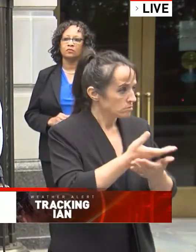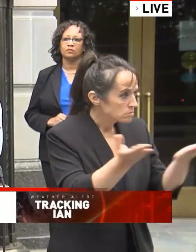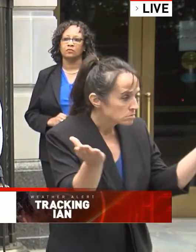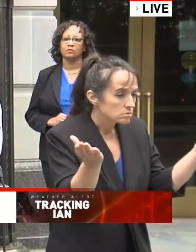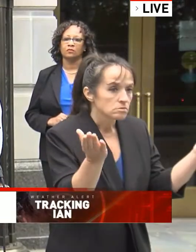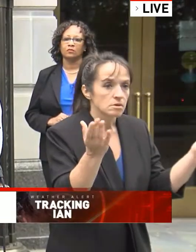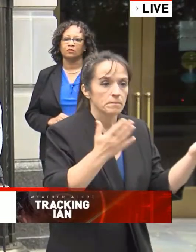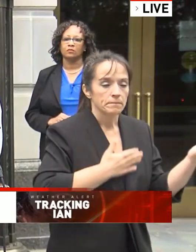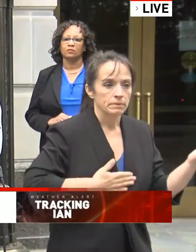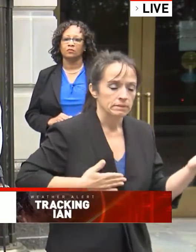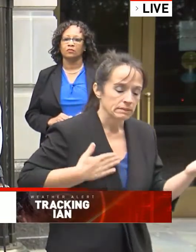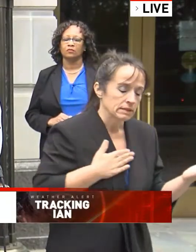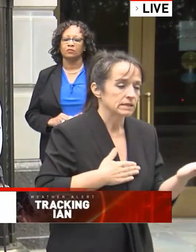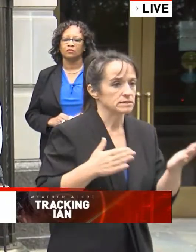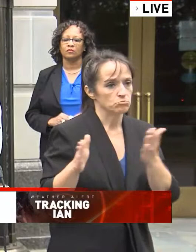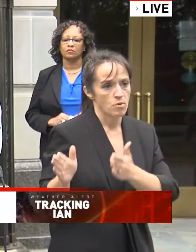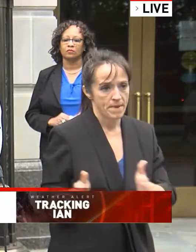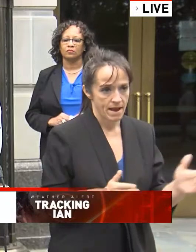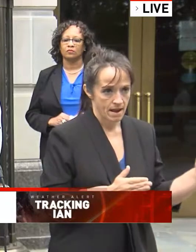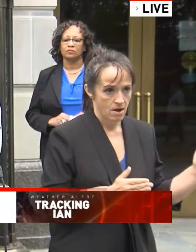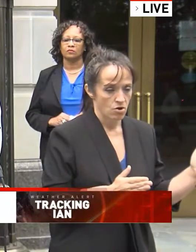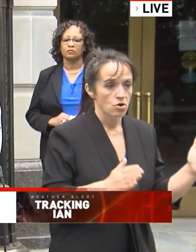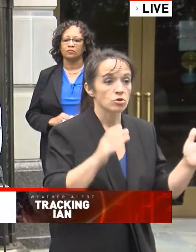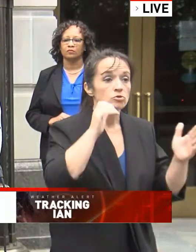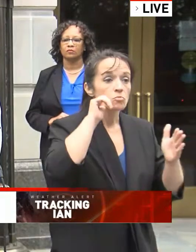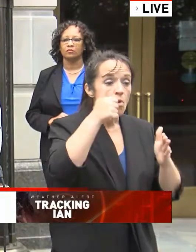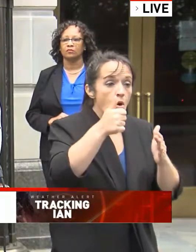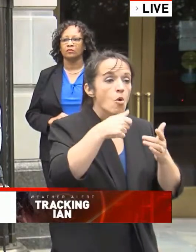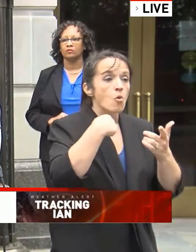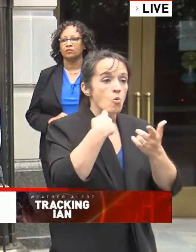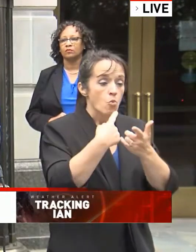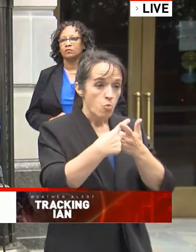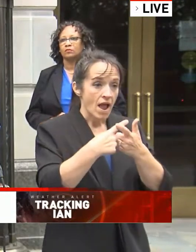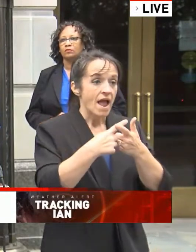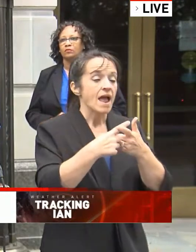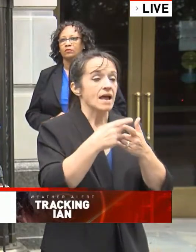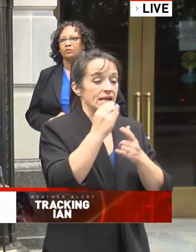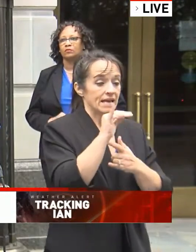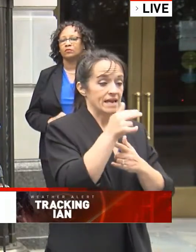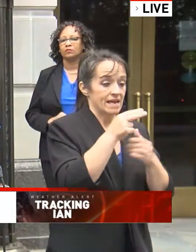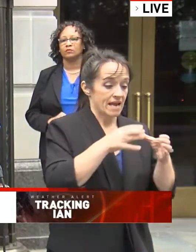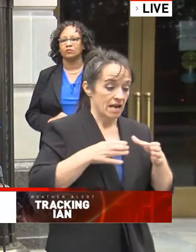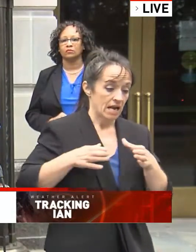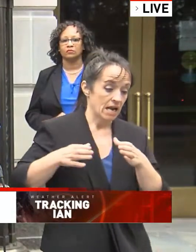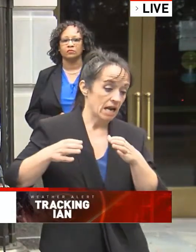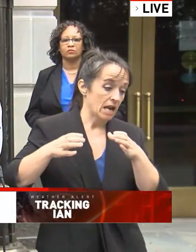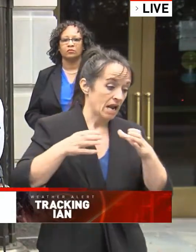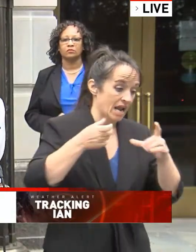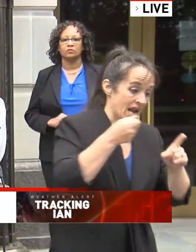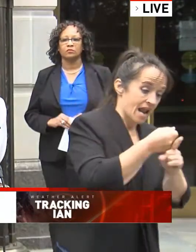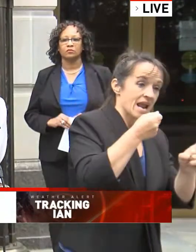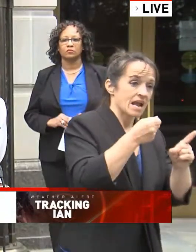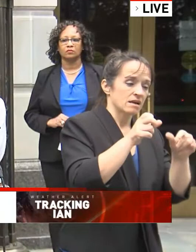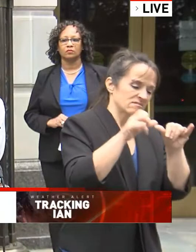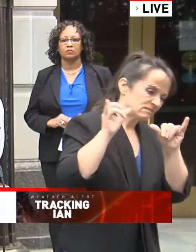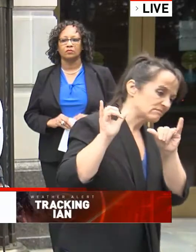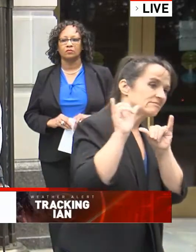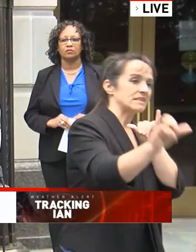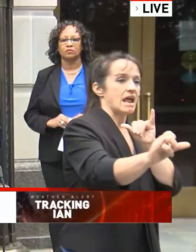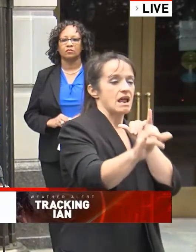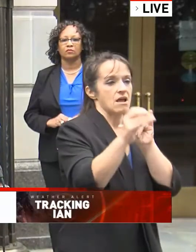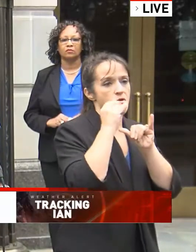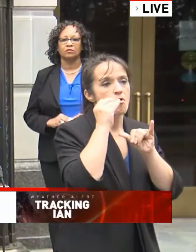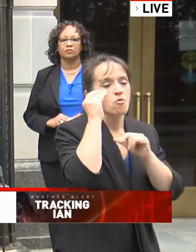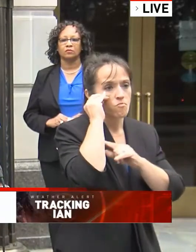prepared. And tomorrow, when this storm is upon us, stay home, stay out of harm's